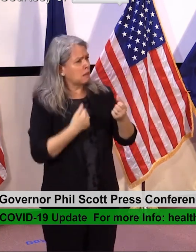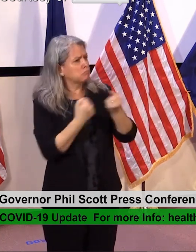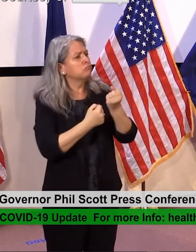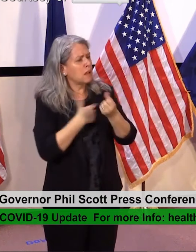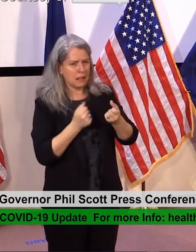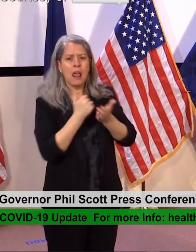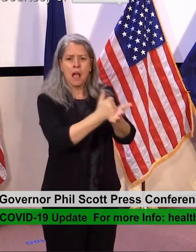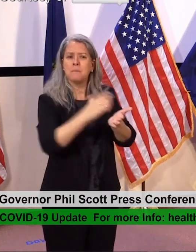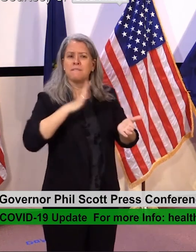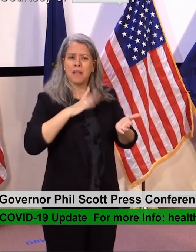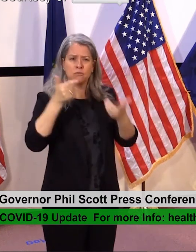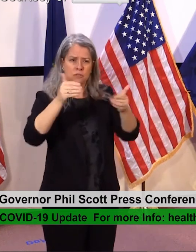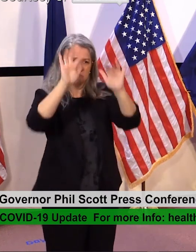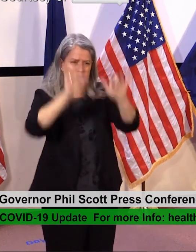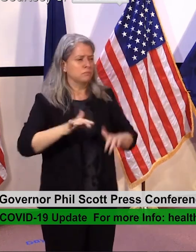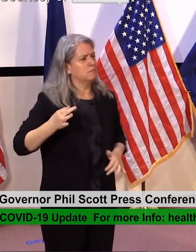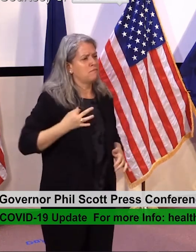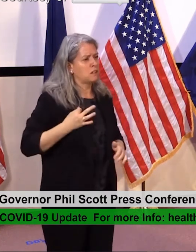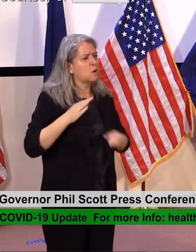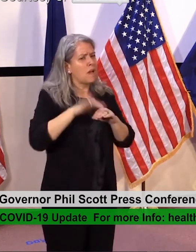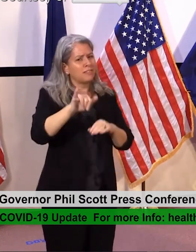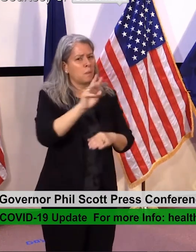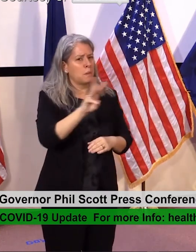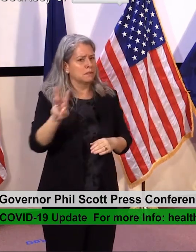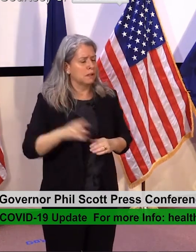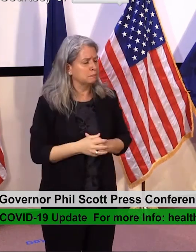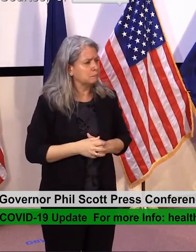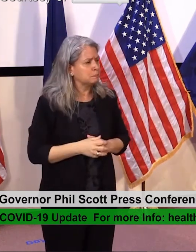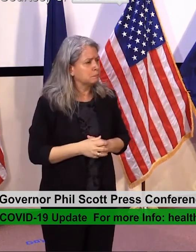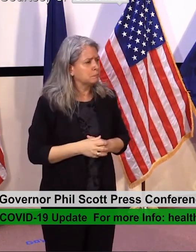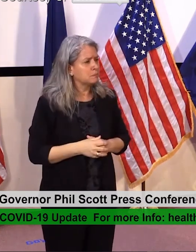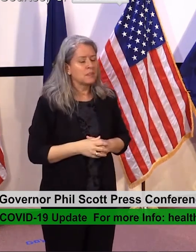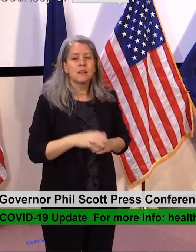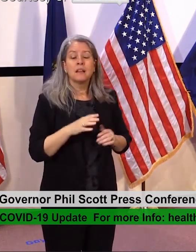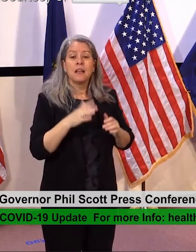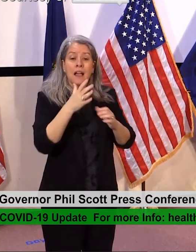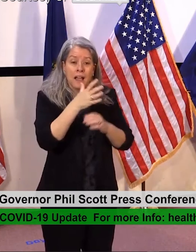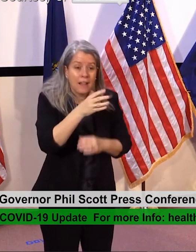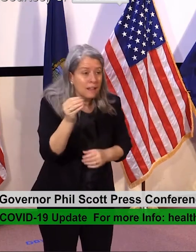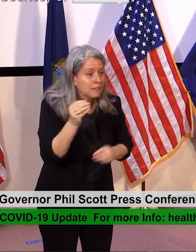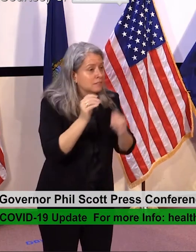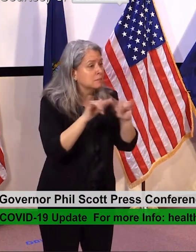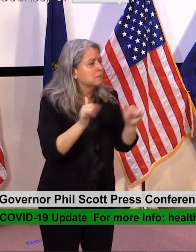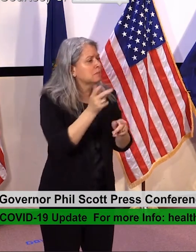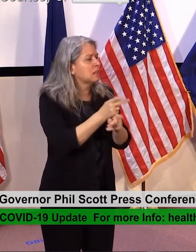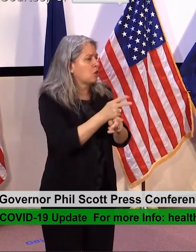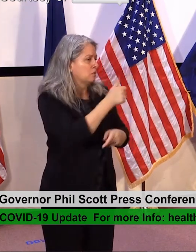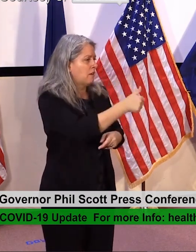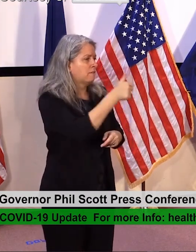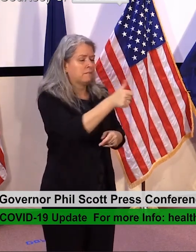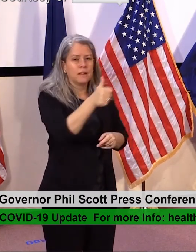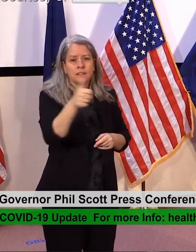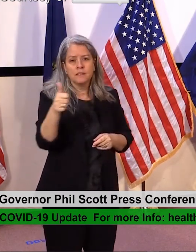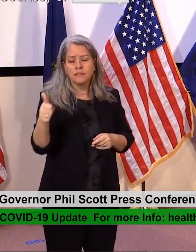While we're asking a lot of people, we also want you to take care of yourselves. It's so important for everyone to continue to